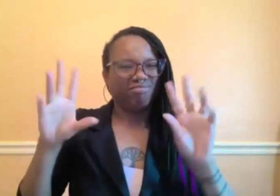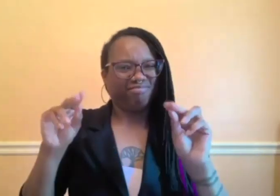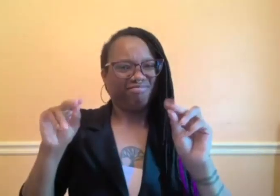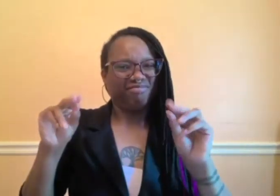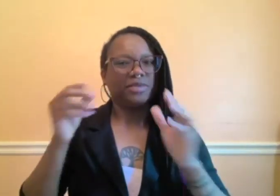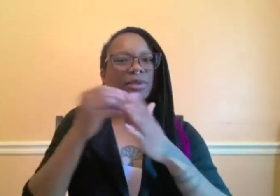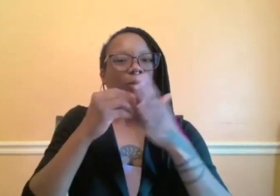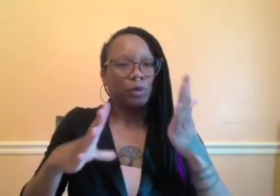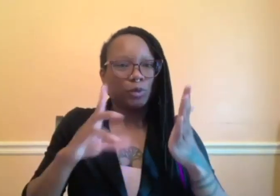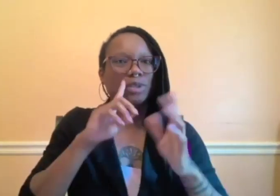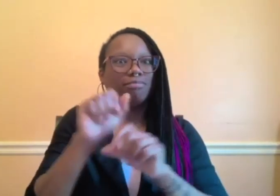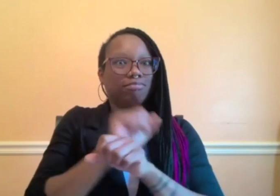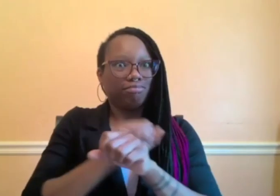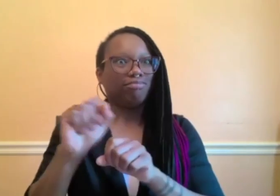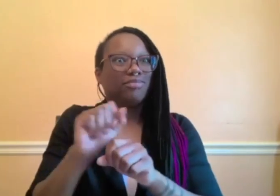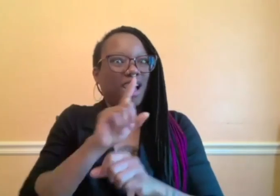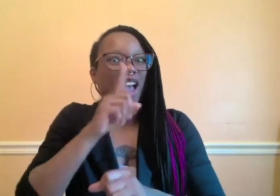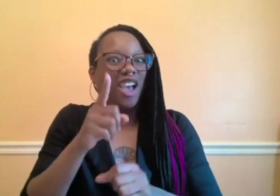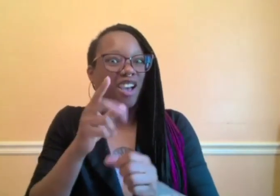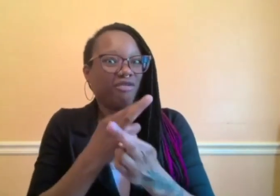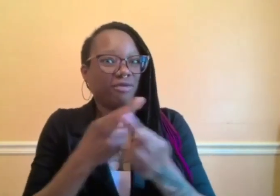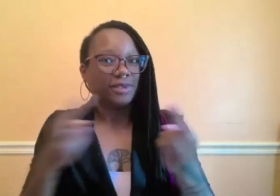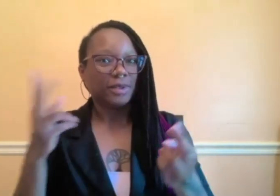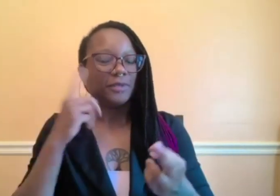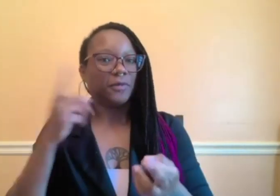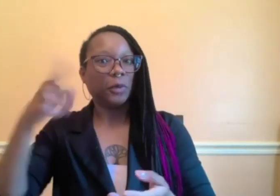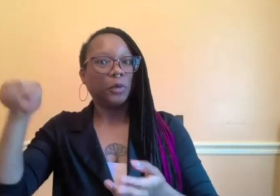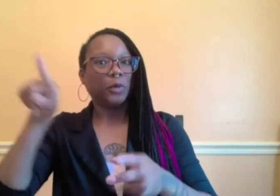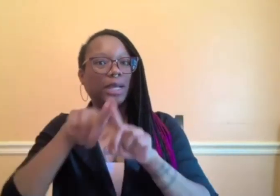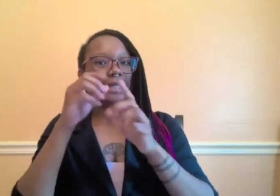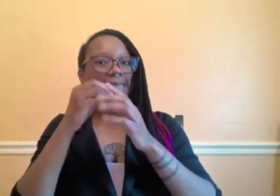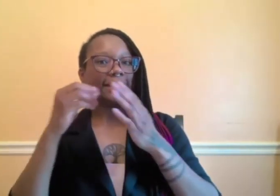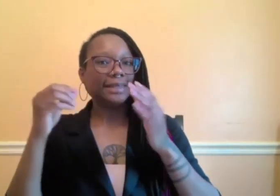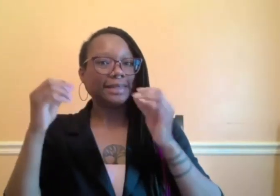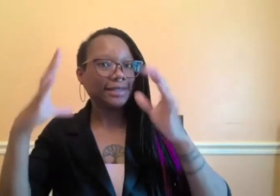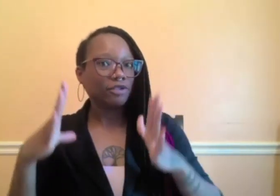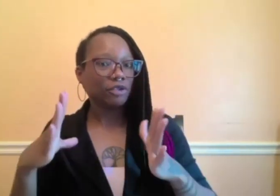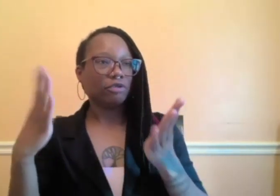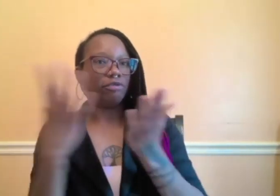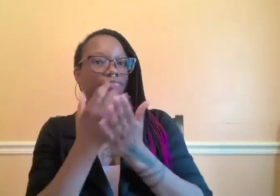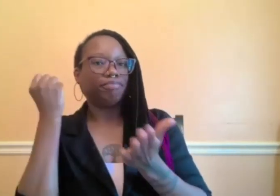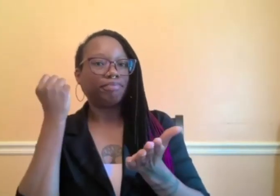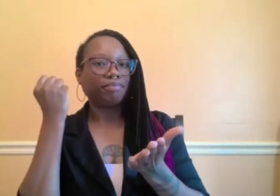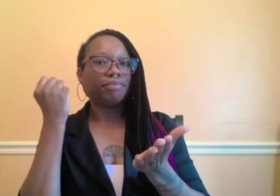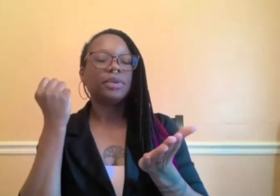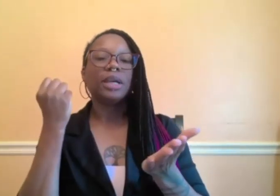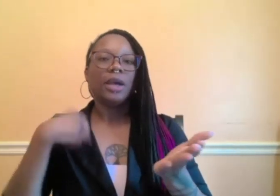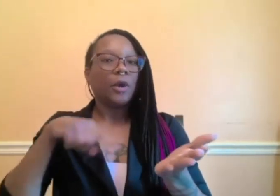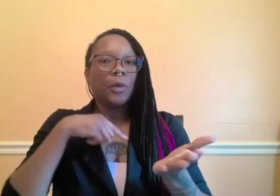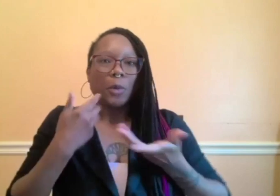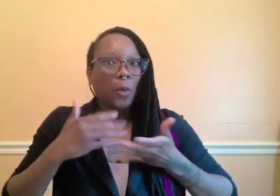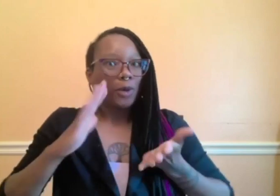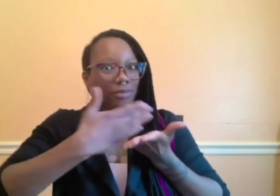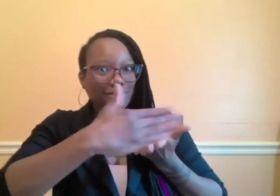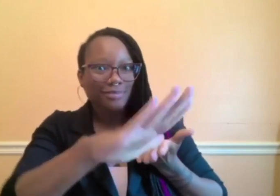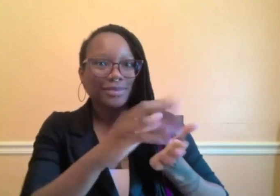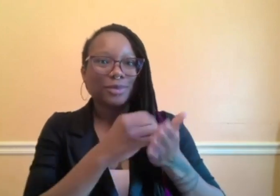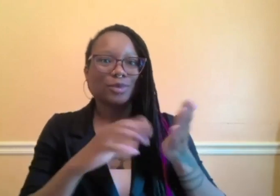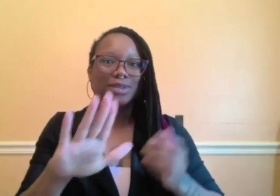take the information that they have and bring it into the resources that we use in the classroom. I think the teachers could benefit